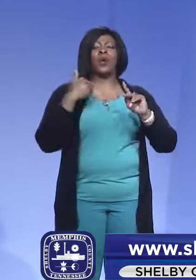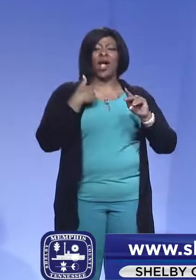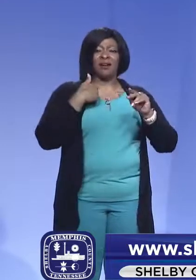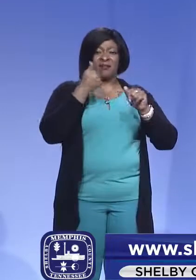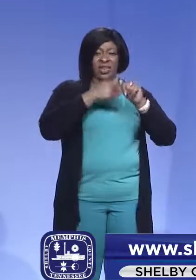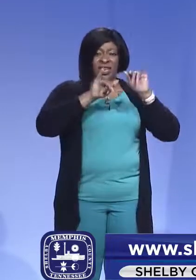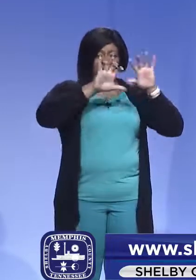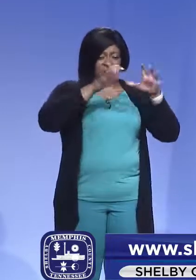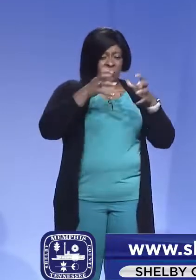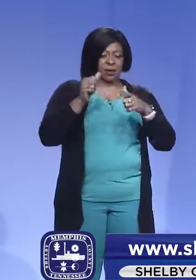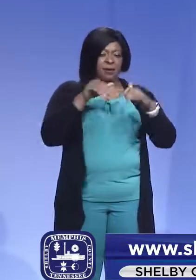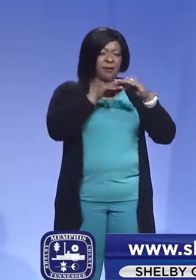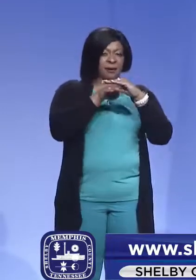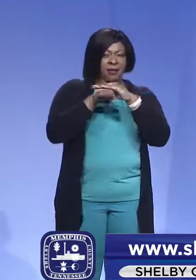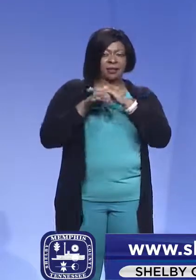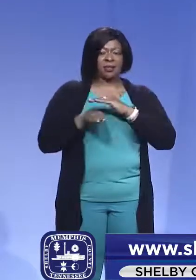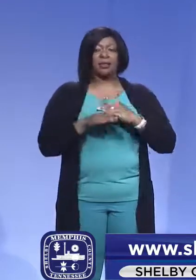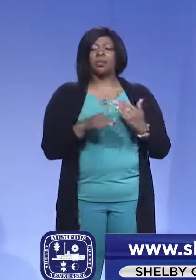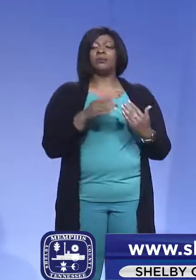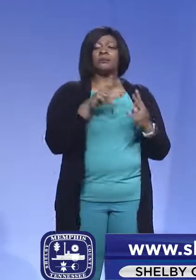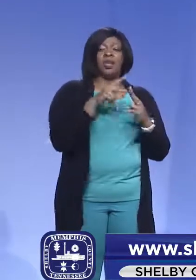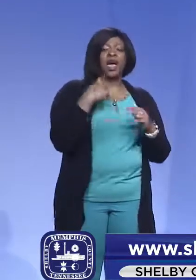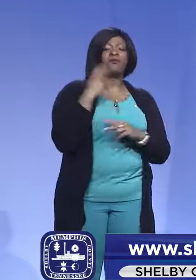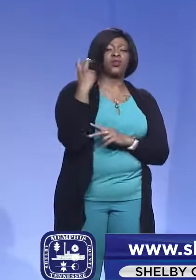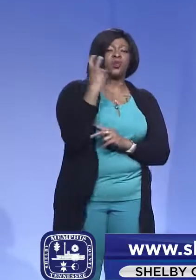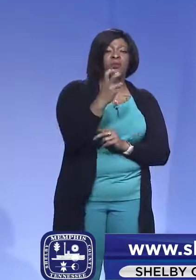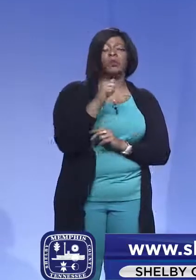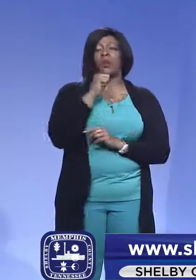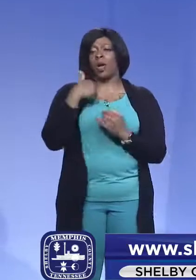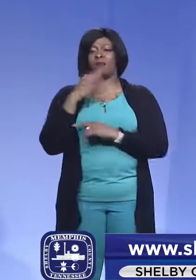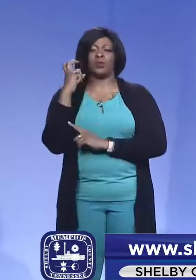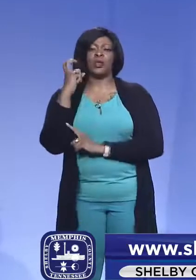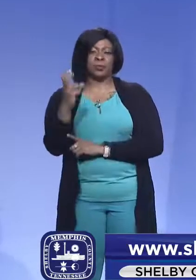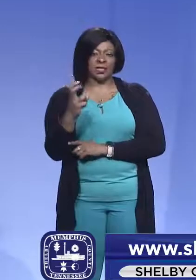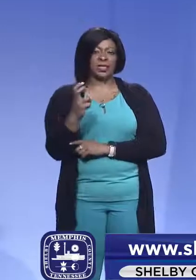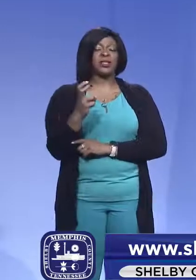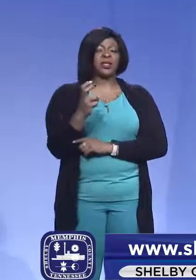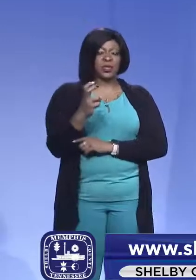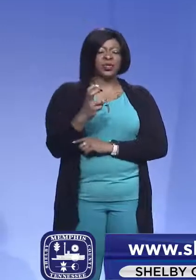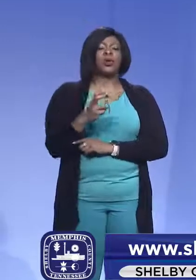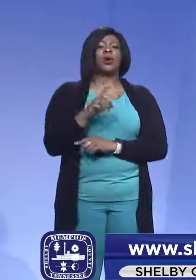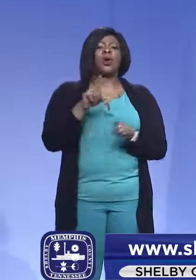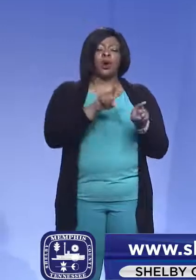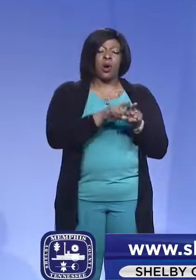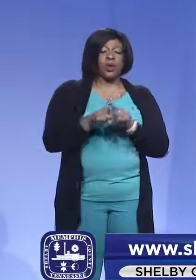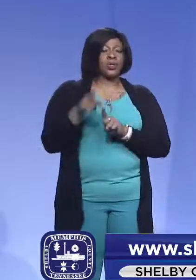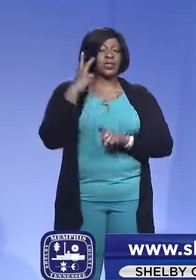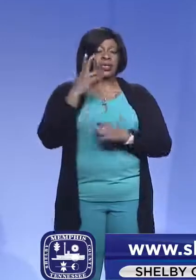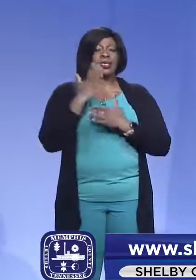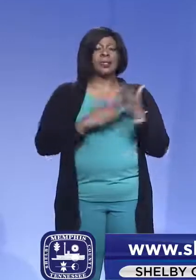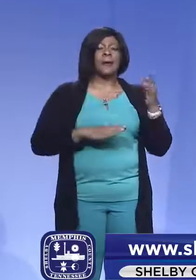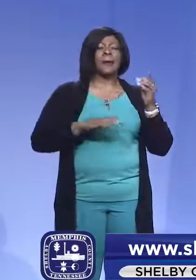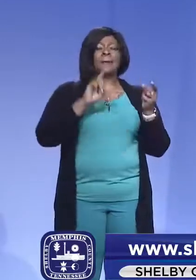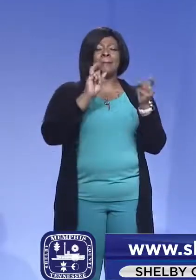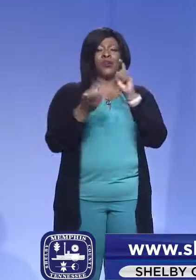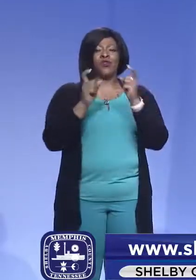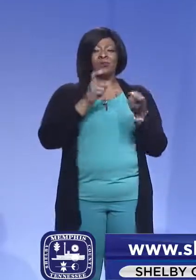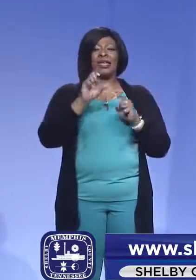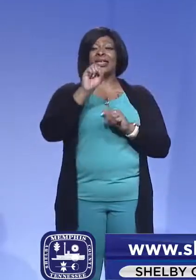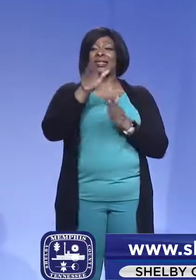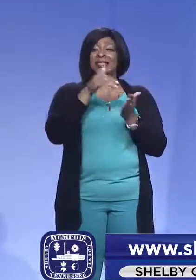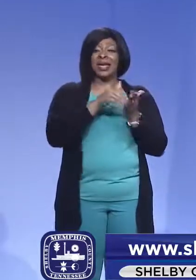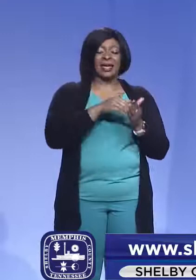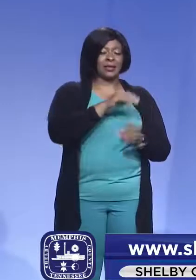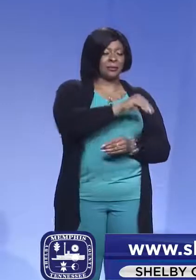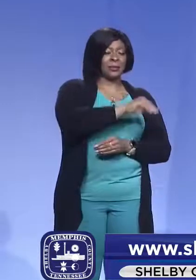those categories can access whether they have transportation or don't have transportation. So you also see some movement of the sites so that we